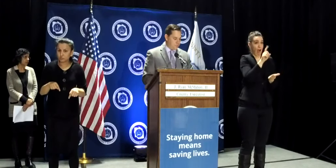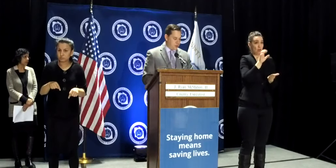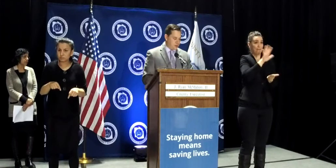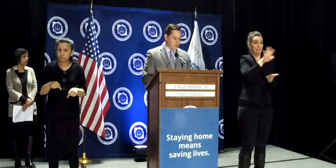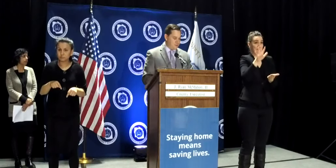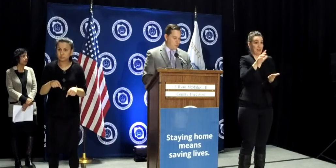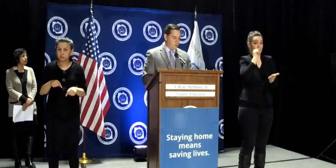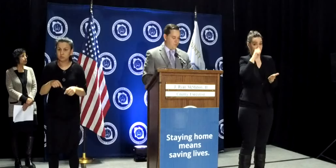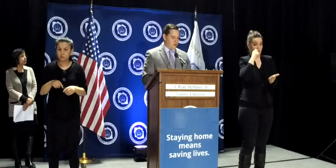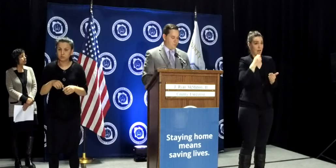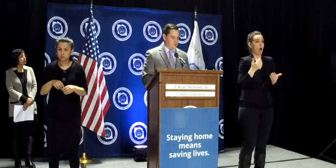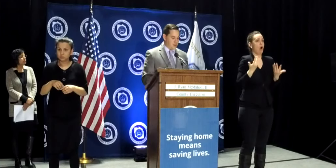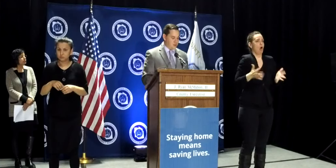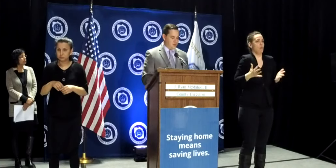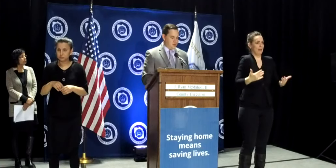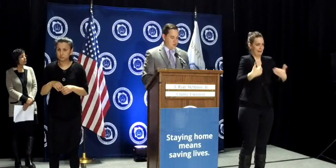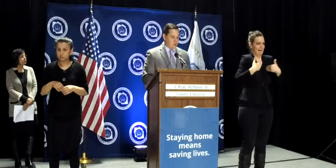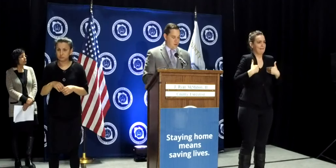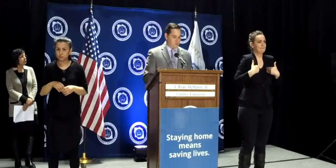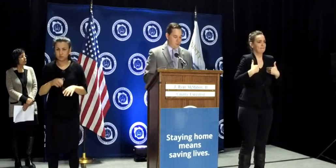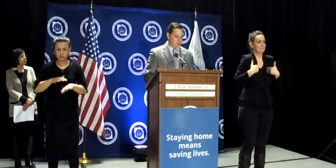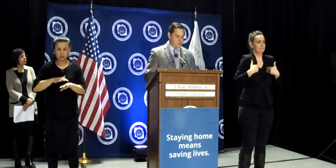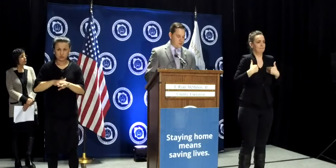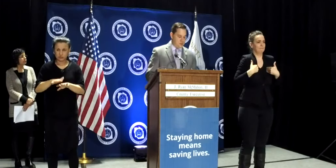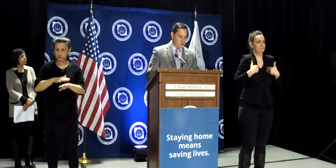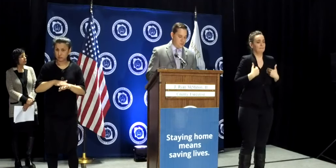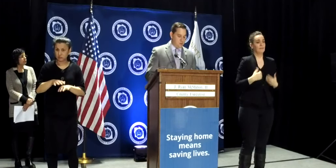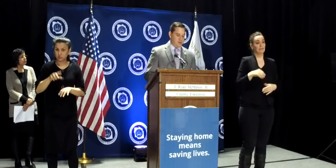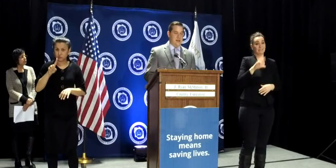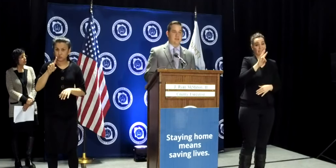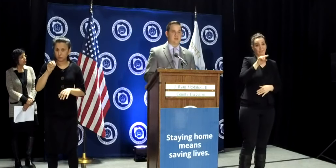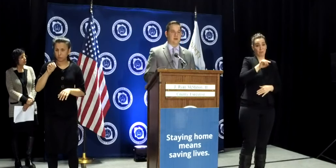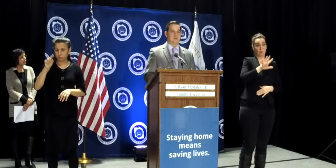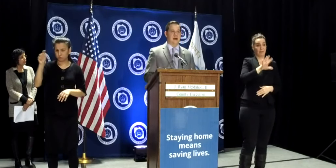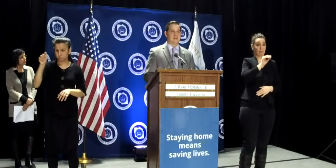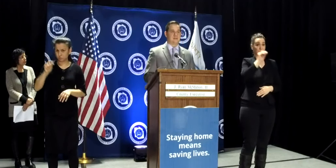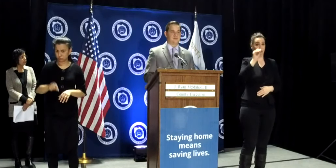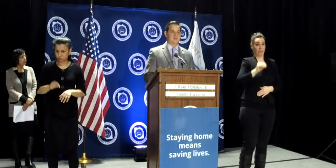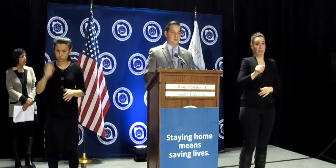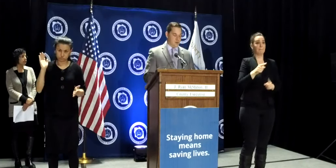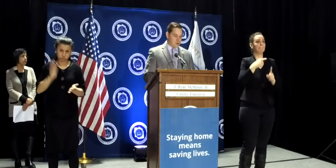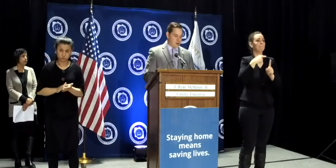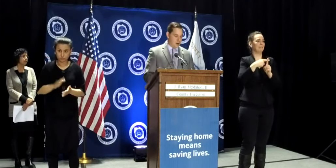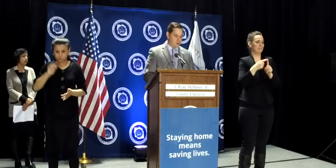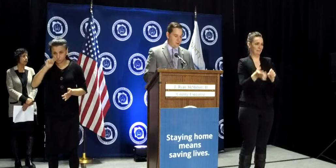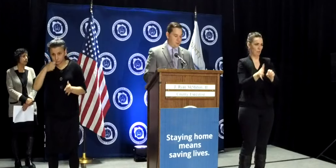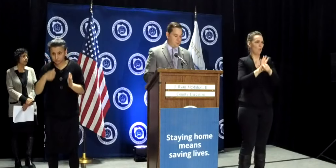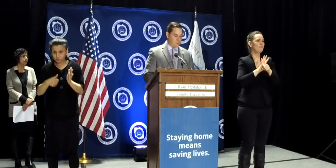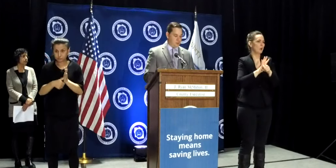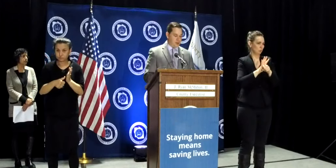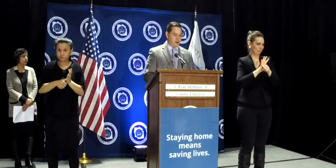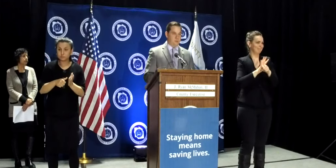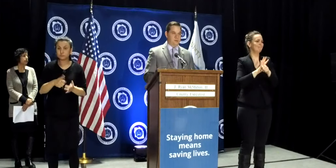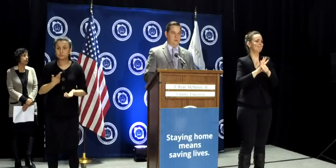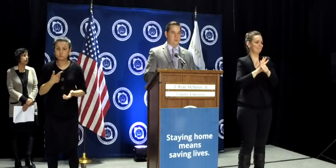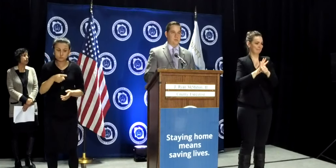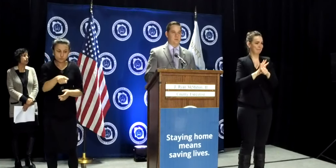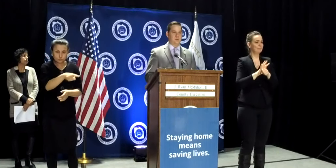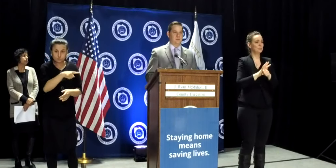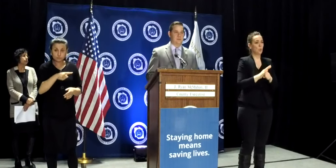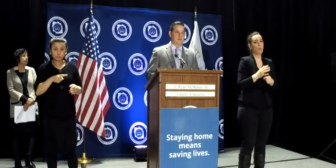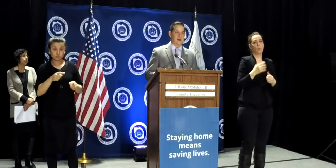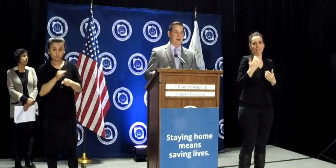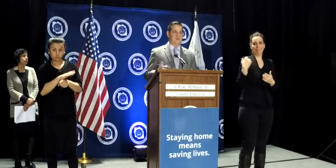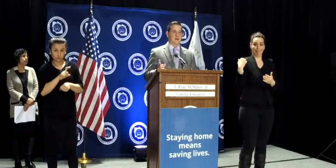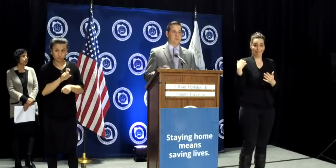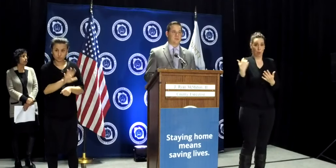bit. 7.5% of those being tested are positive. Really, that number is going to be